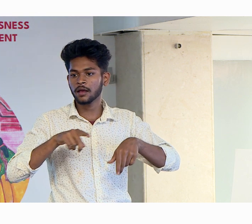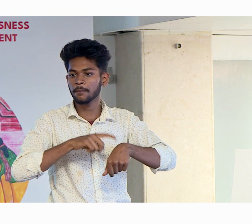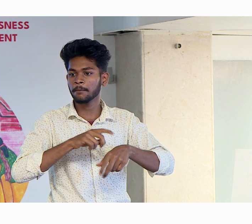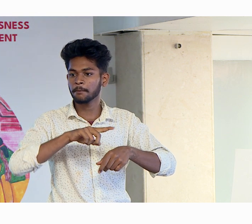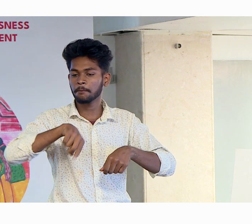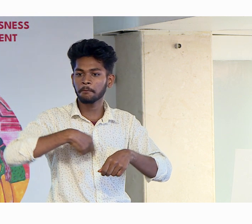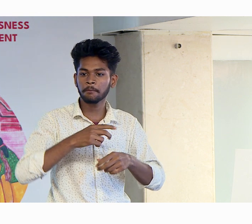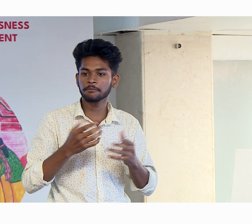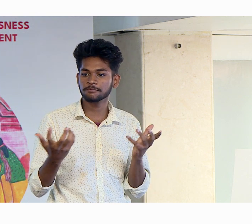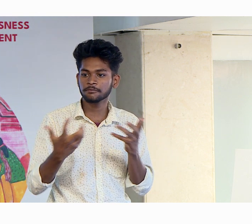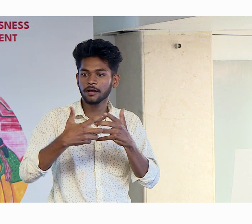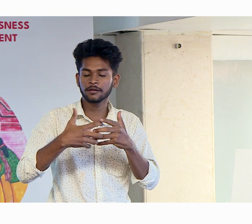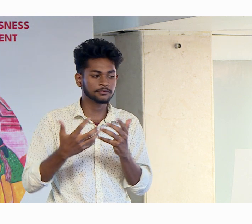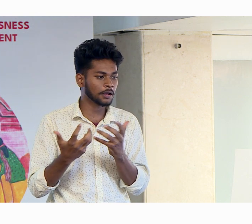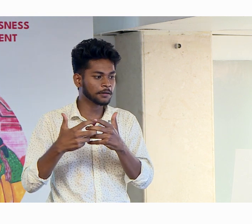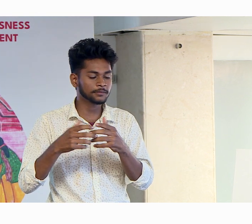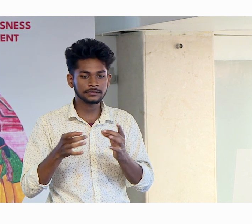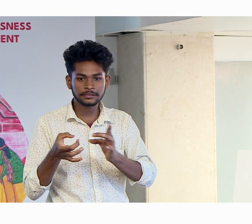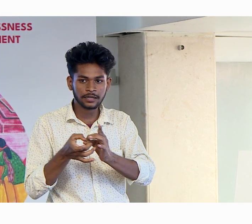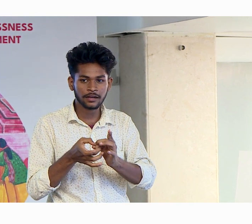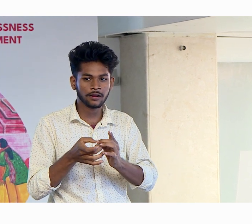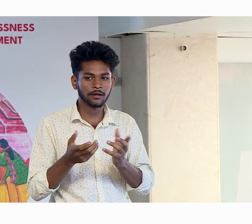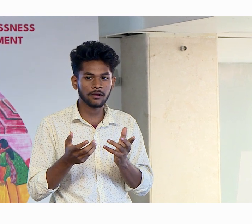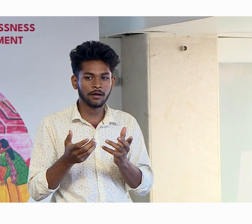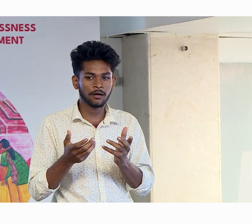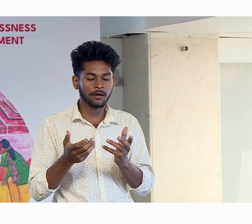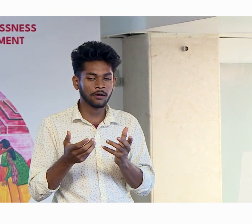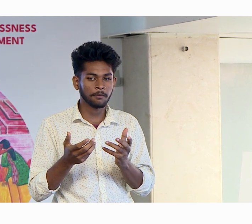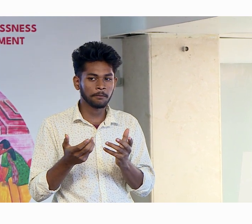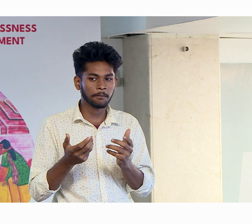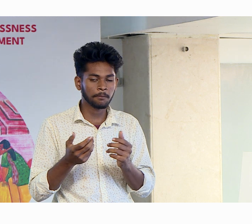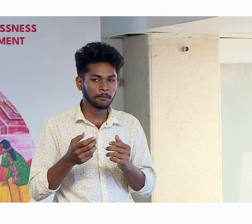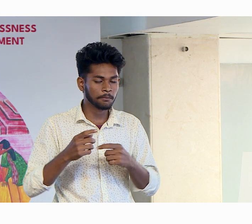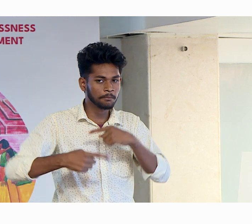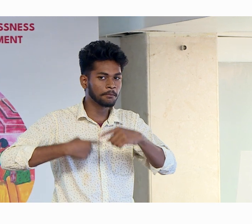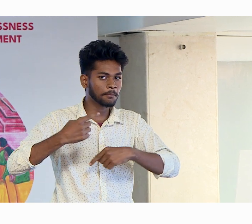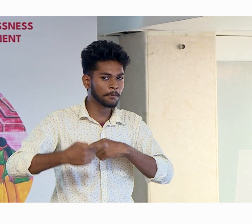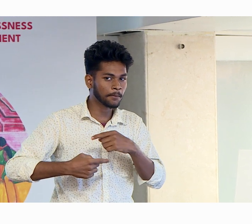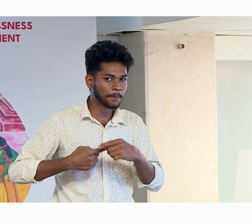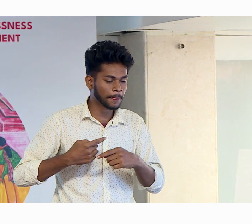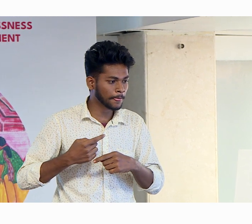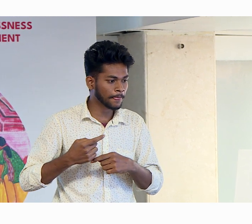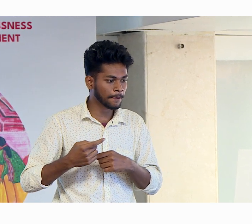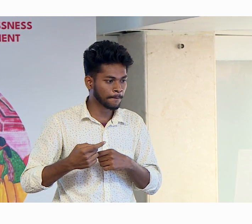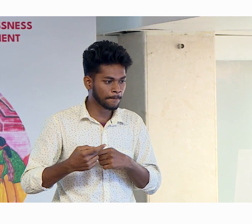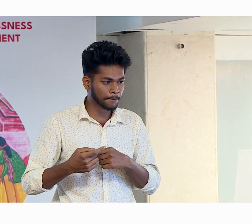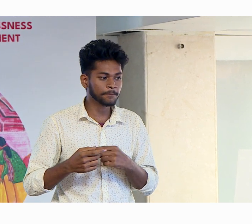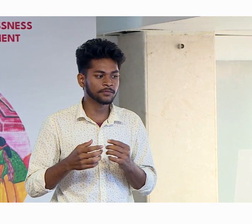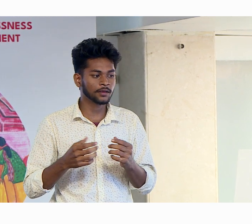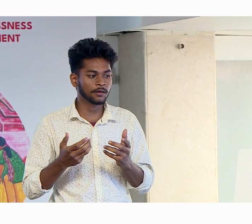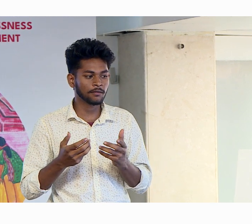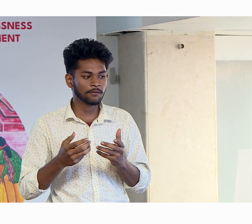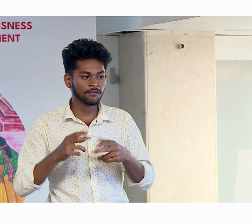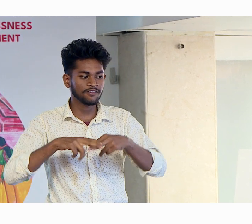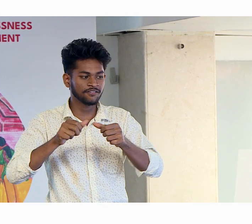promote trust, encourage trust, maintain trust, but also bring about purposeful, agreed change. And so I've said already, we